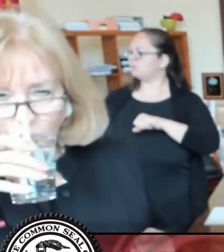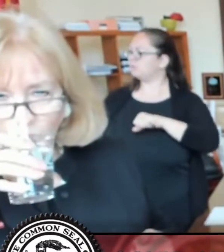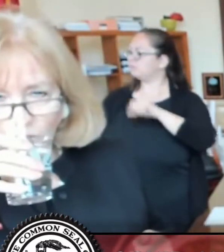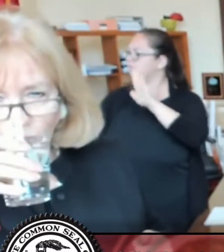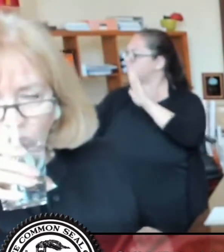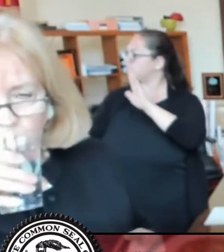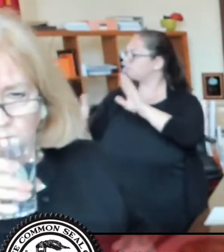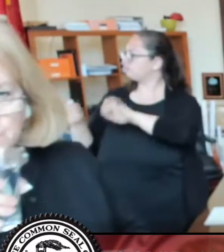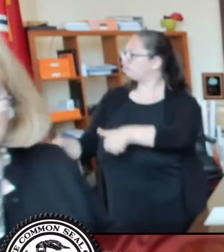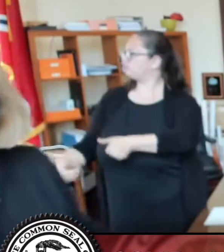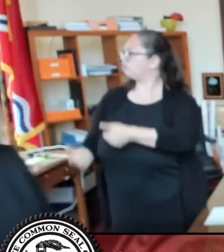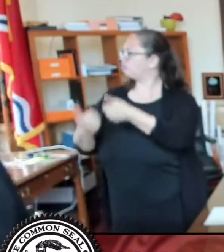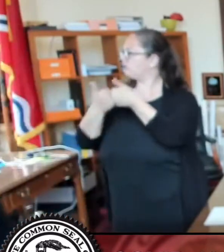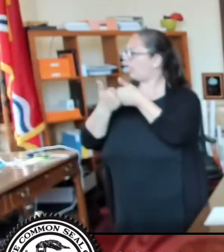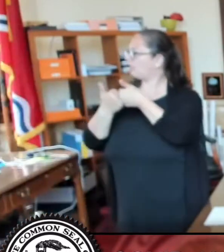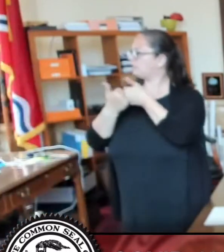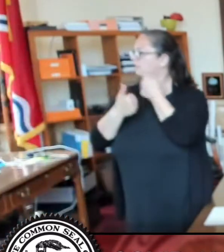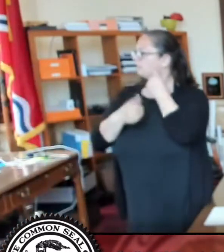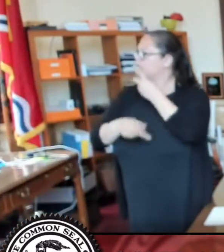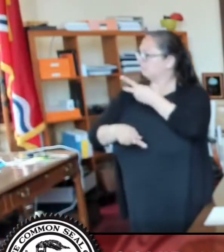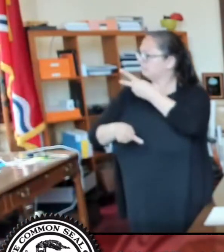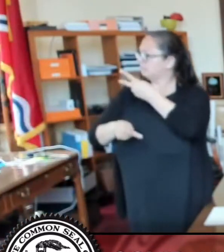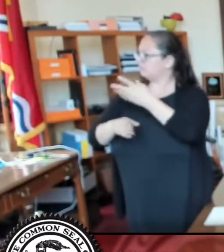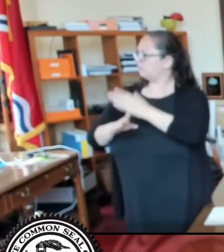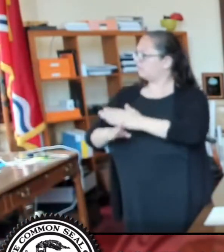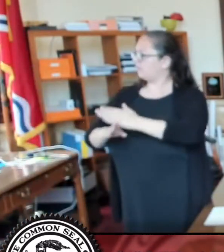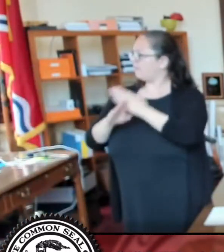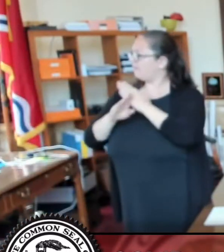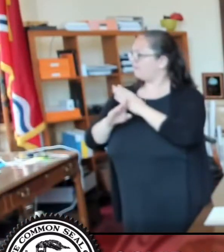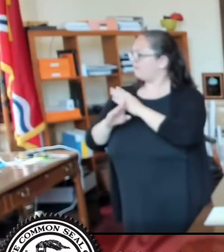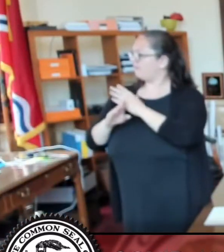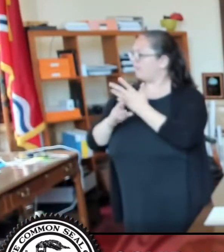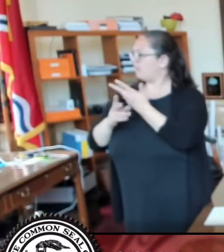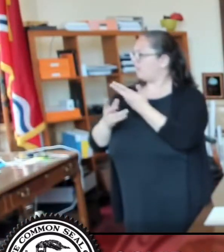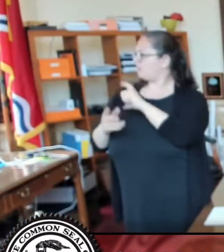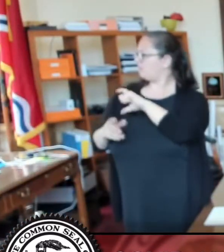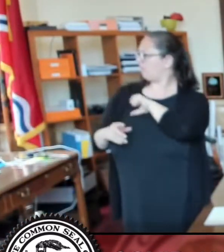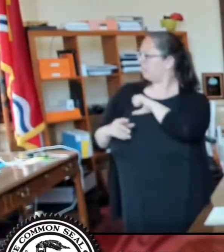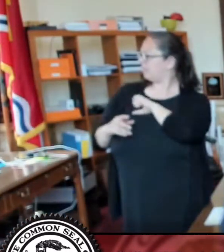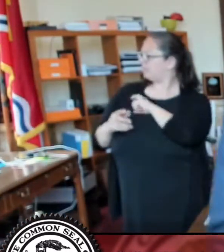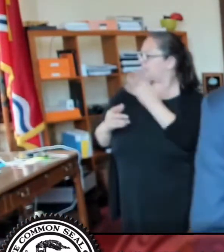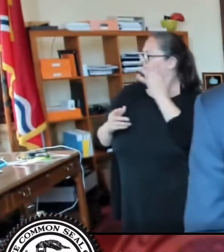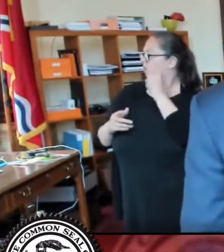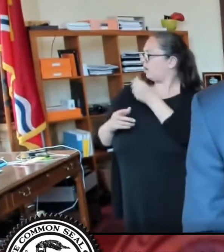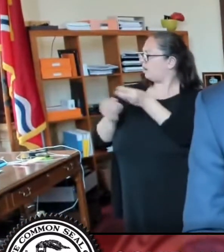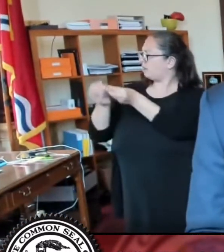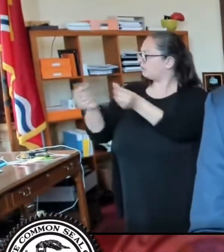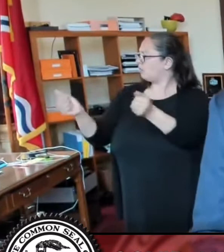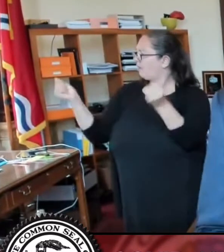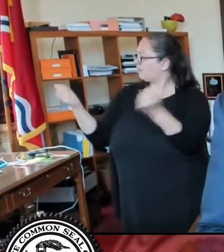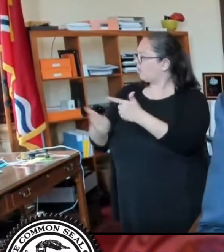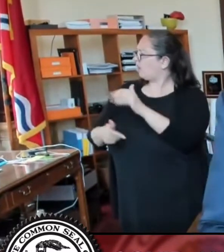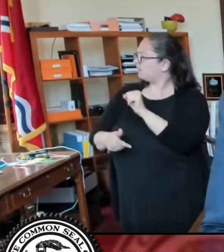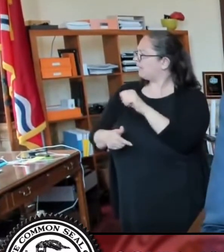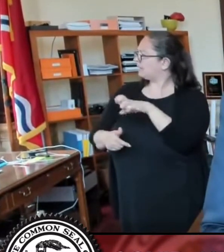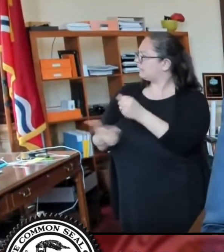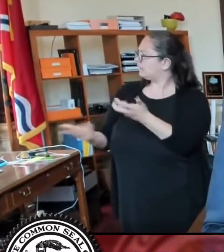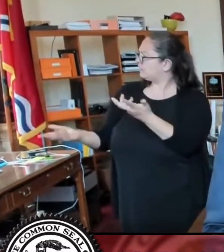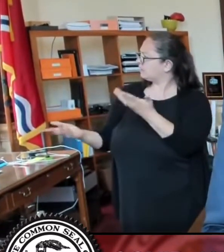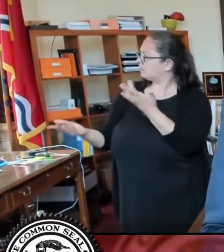the challenges are in keeping police from solving some of the cases? The challenge